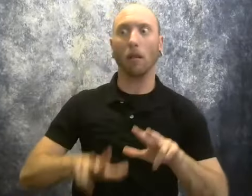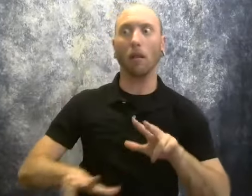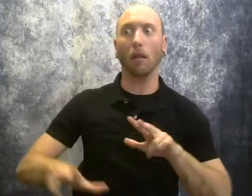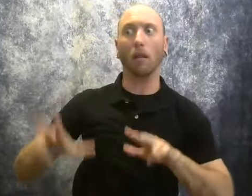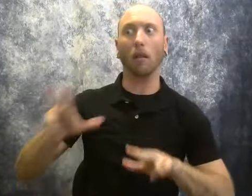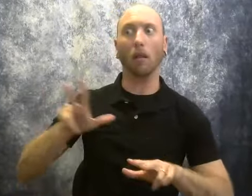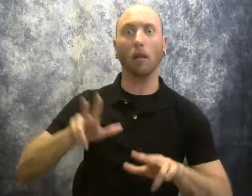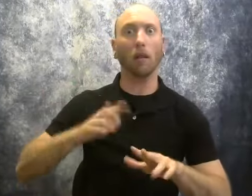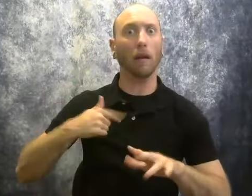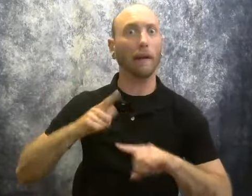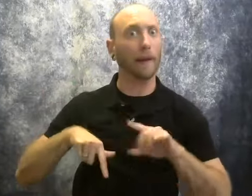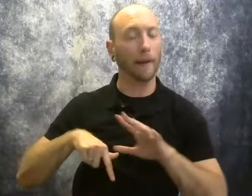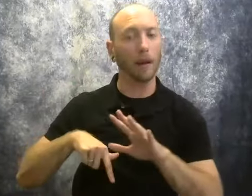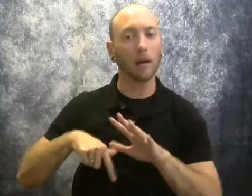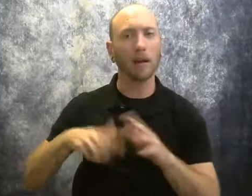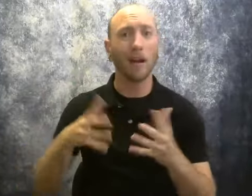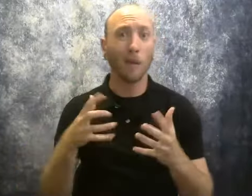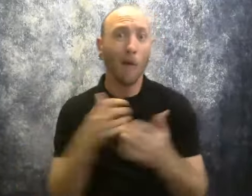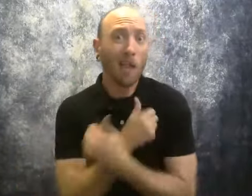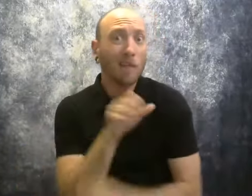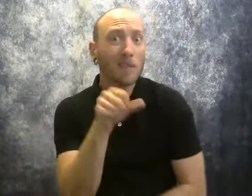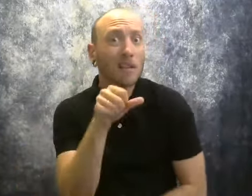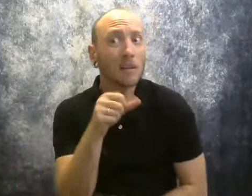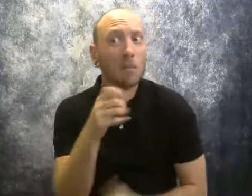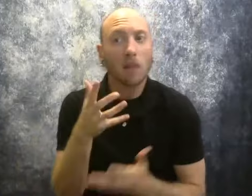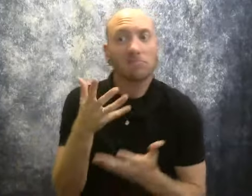desire to be loved or wanted by somebody.